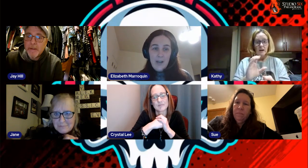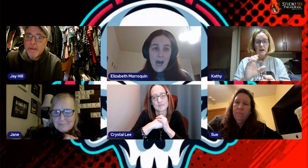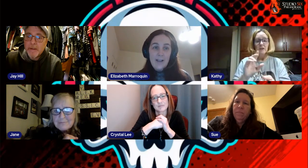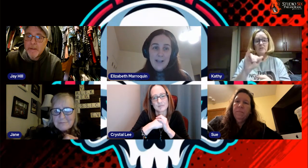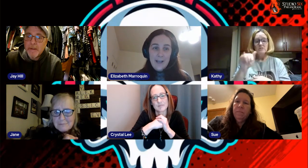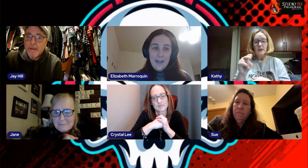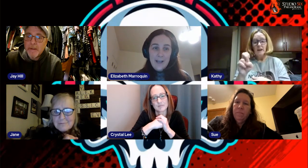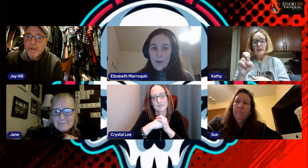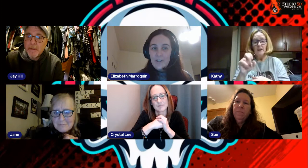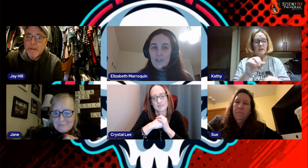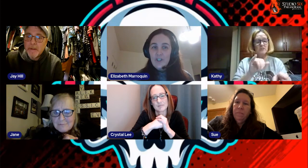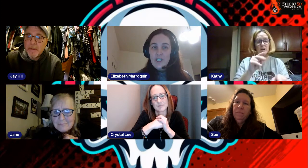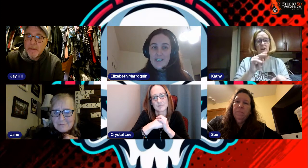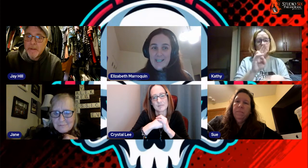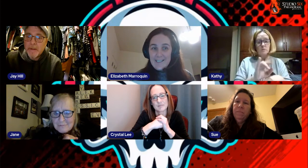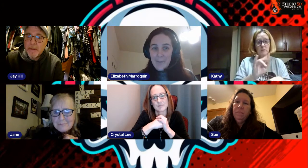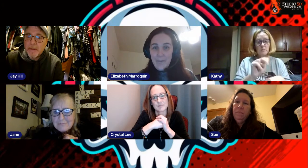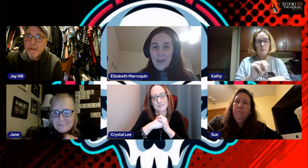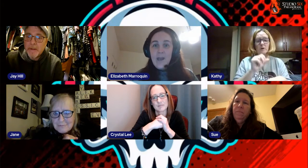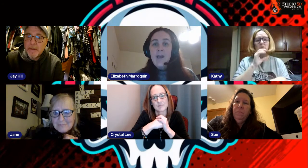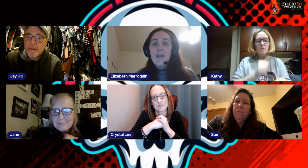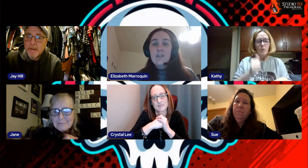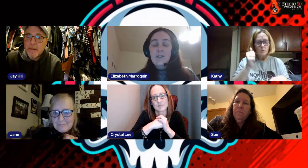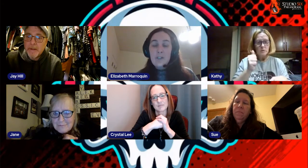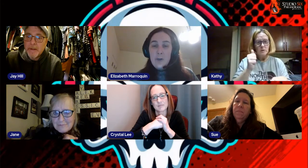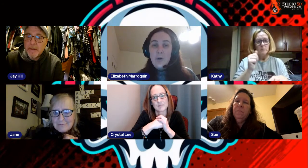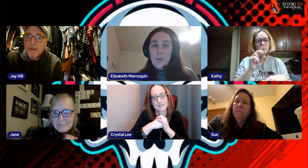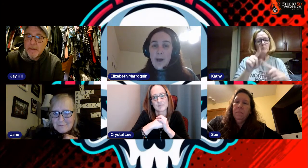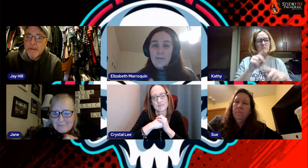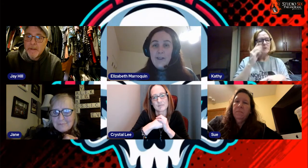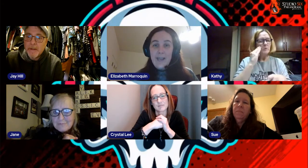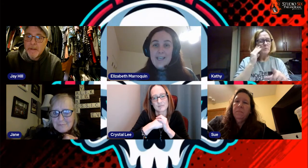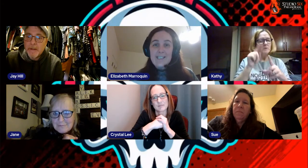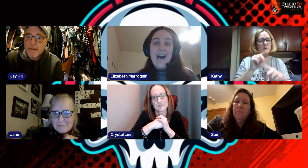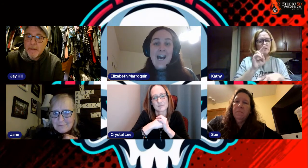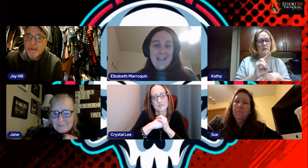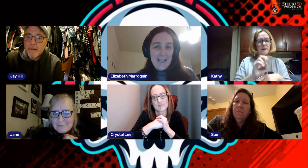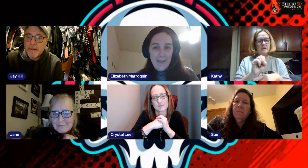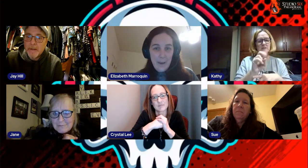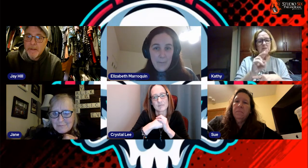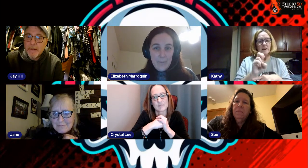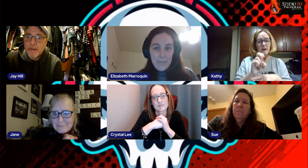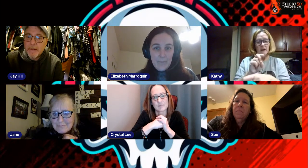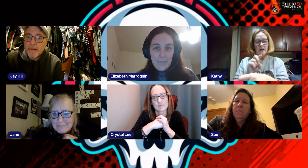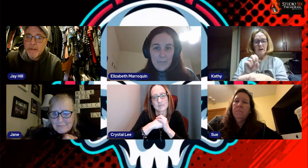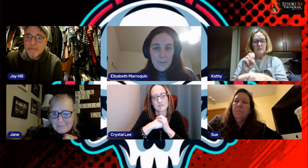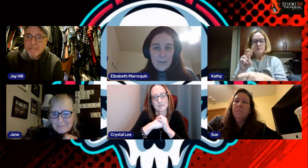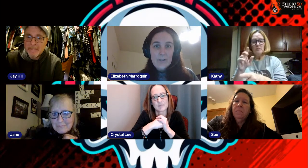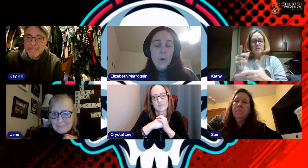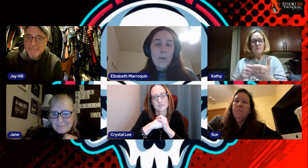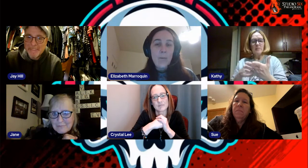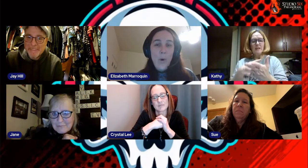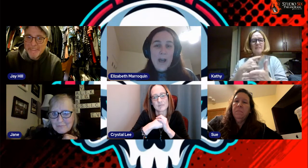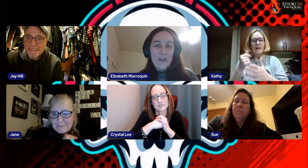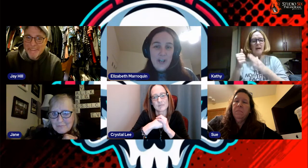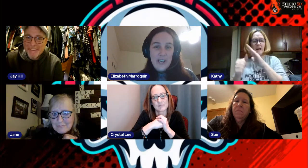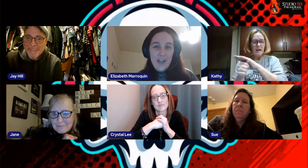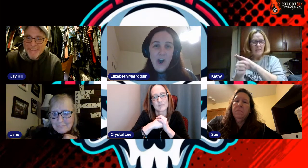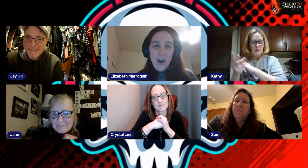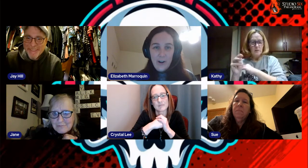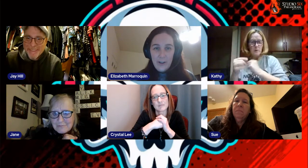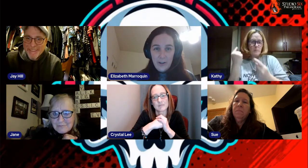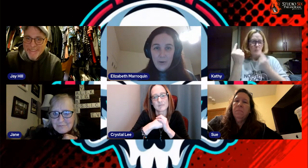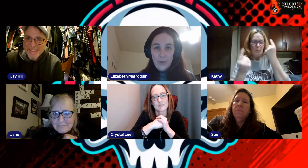but not like only when she needs them. Sue, I feel like, is hiding them. So I'm